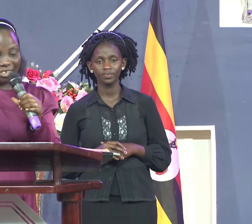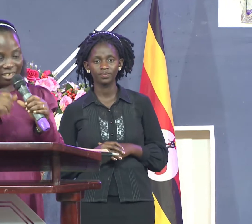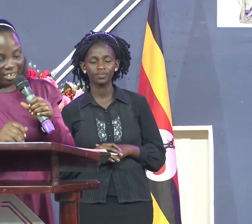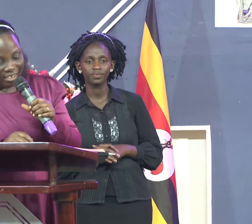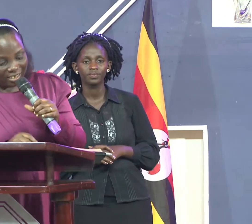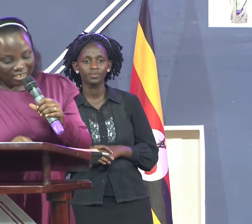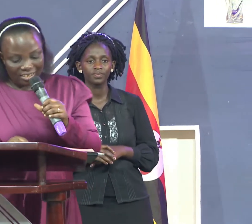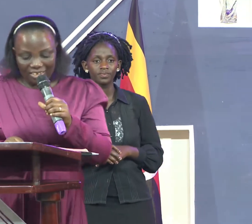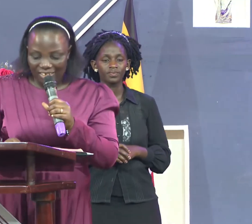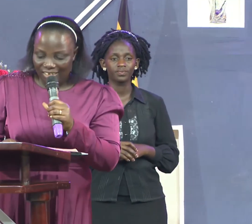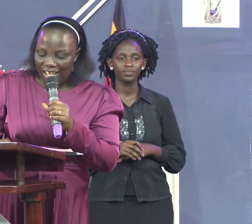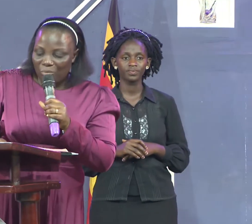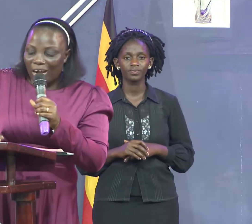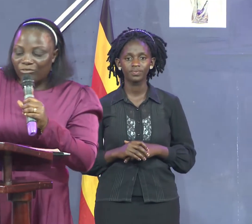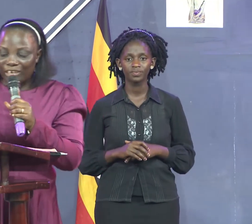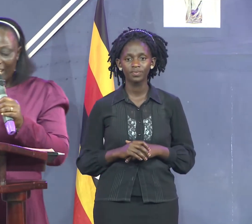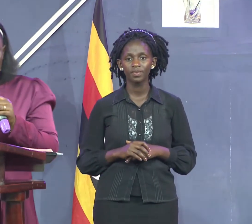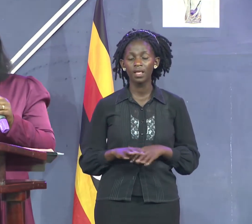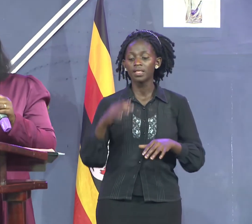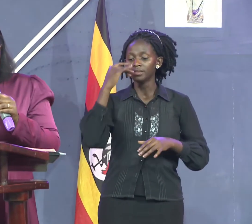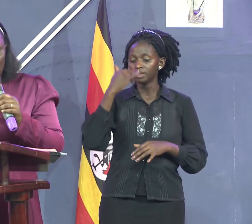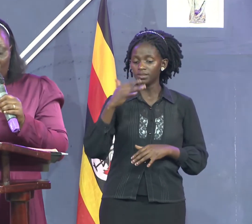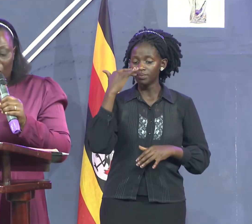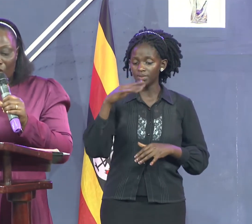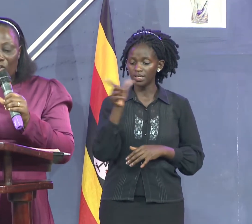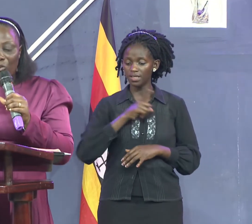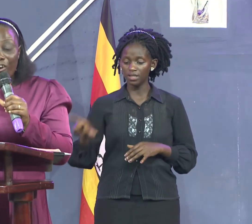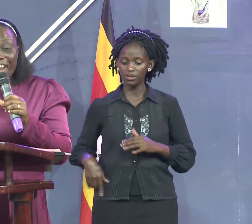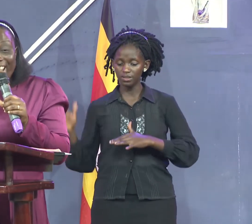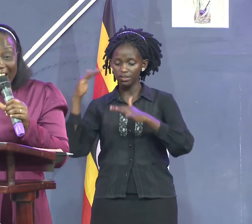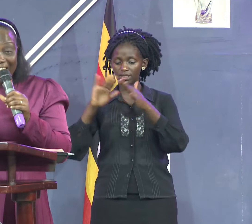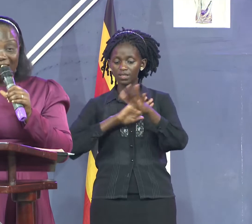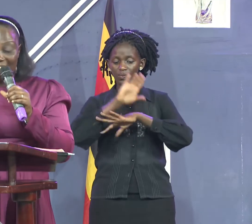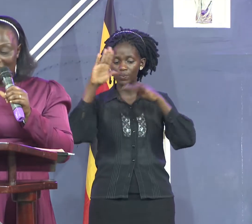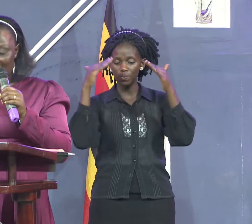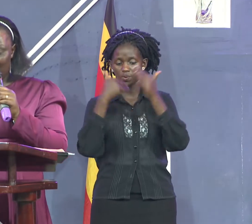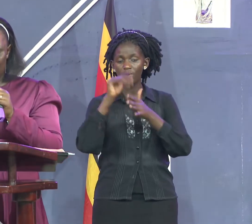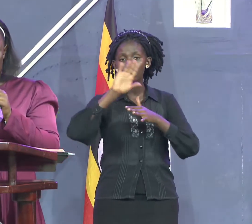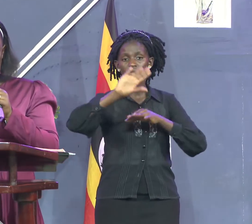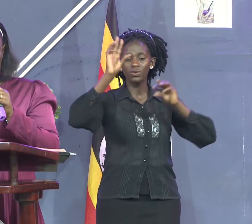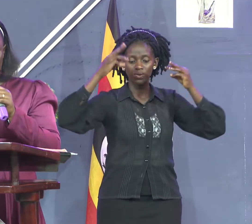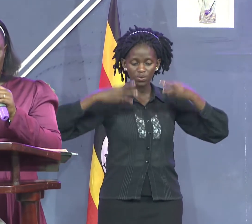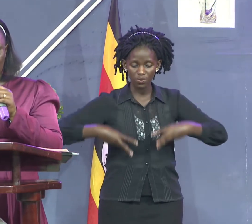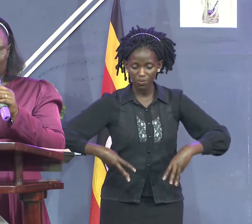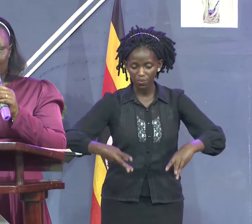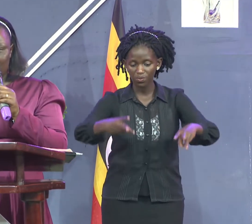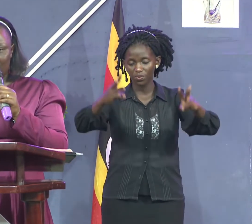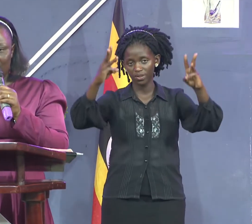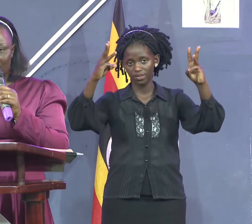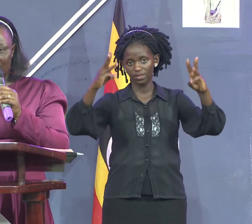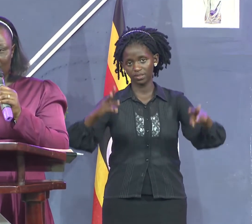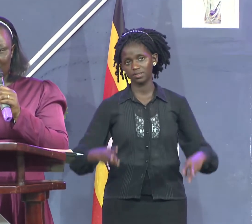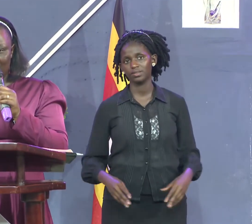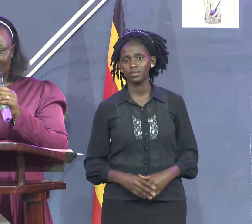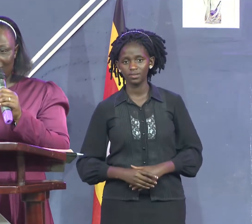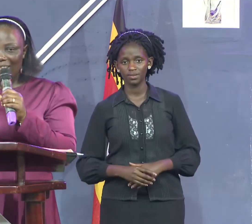own understanding. Mwatulenga mu makubo go gonna. Acknowledge him in all